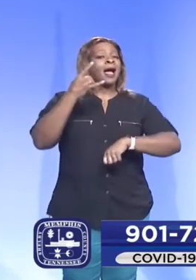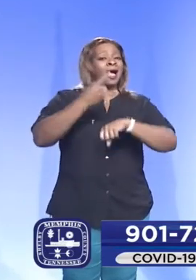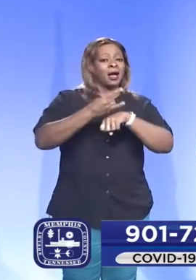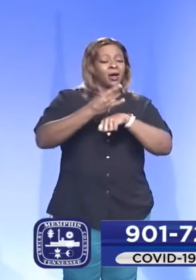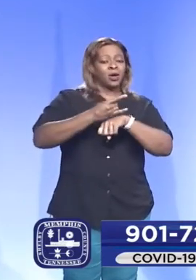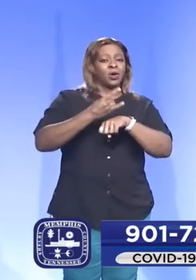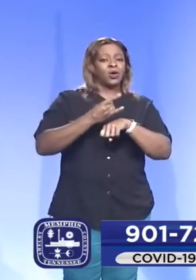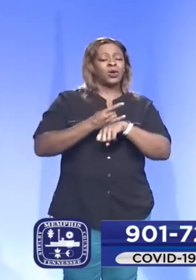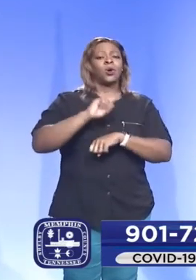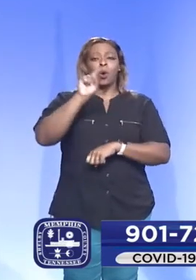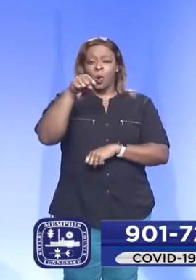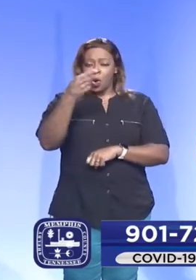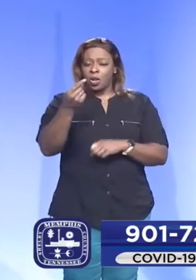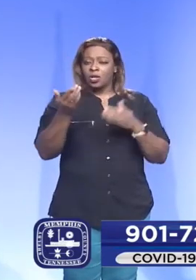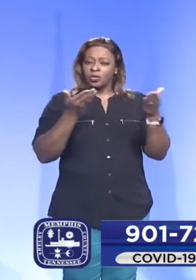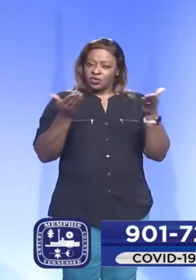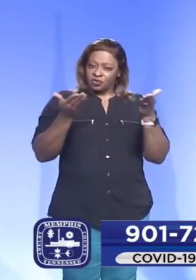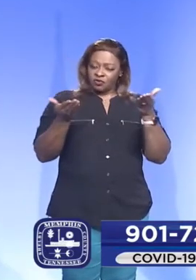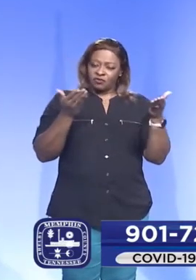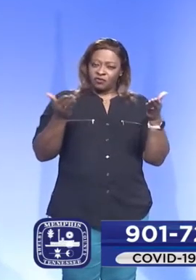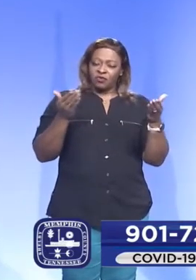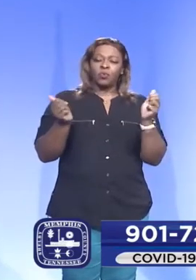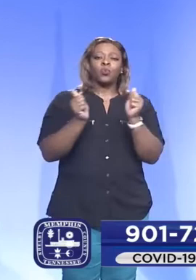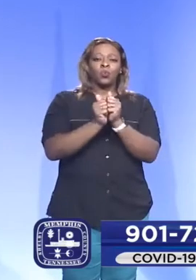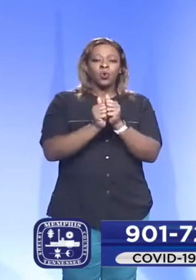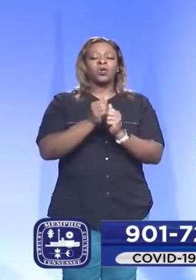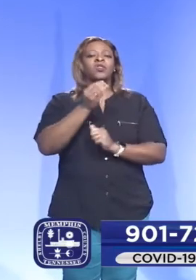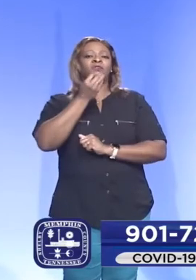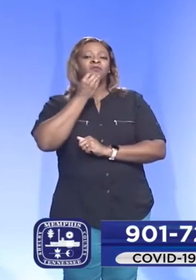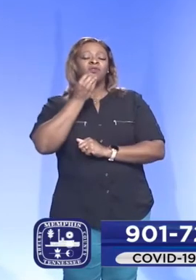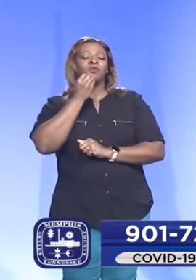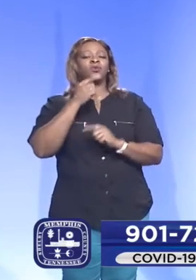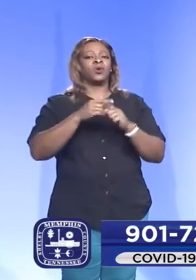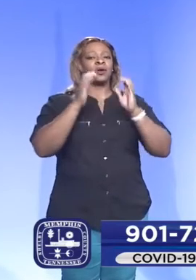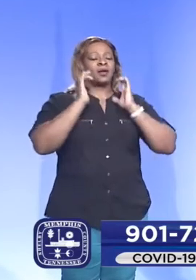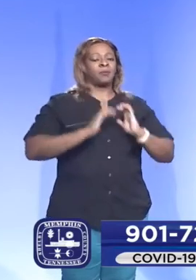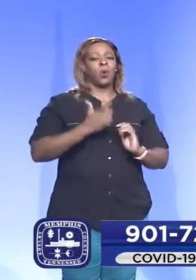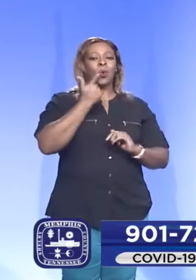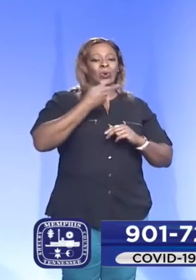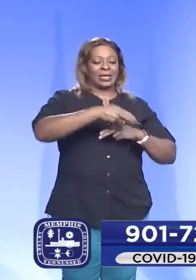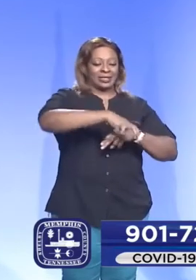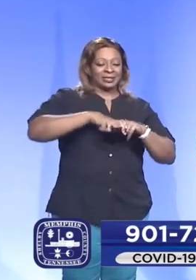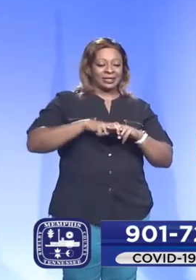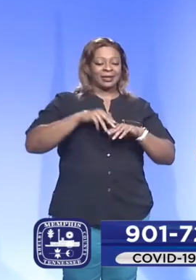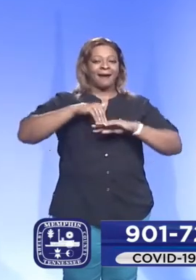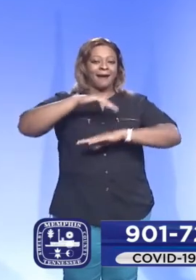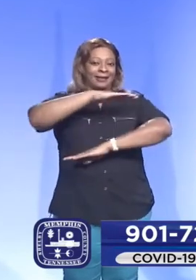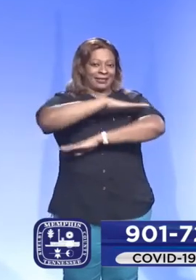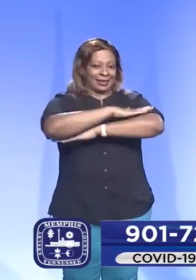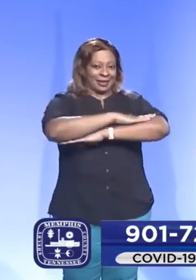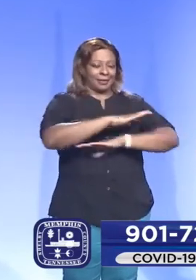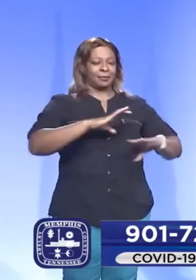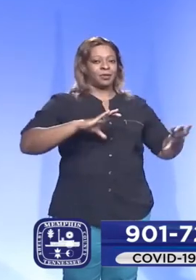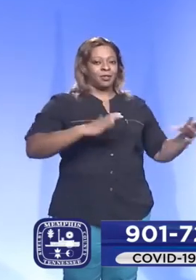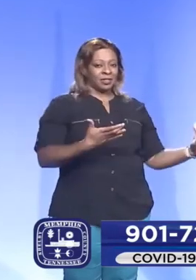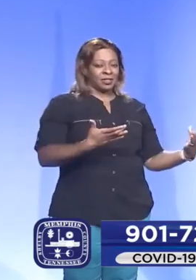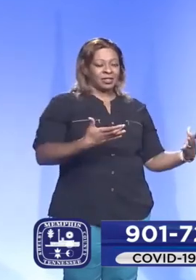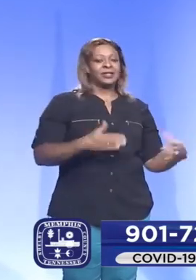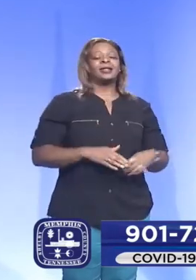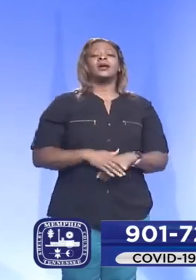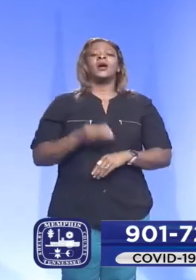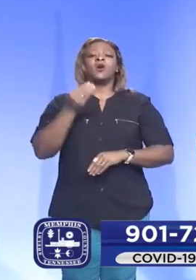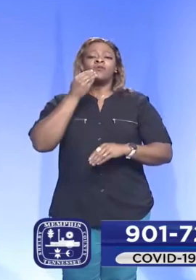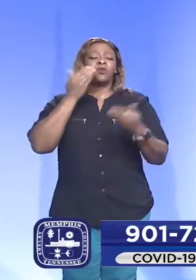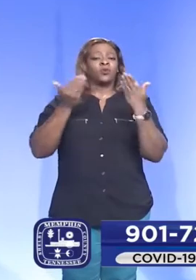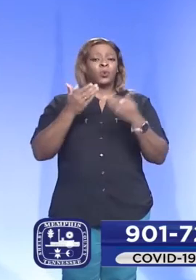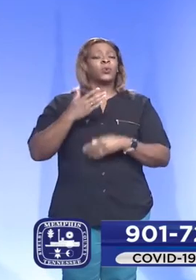Alcohol may only be served with food to customers who are seated at the table. Food services at a